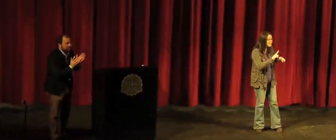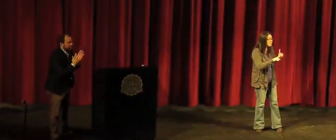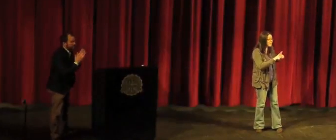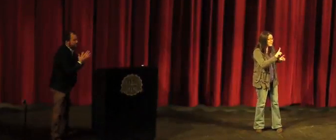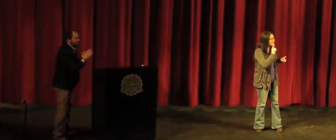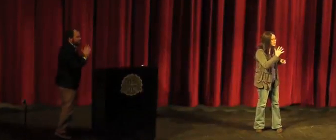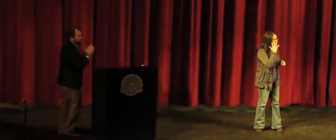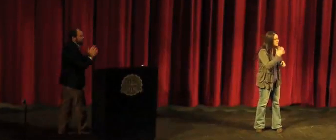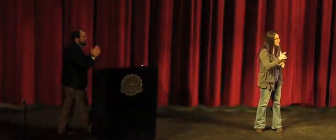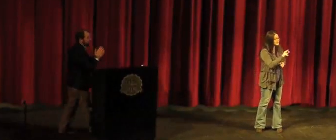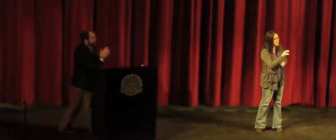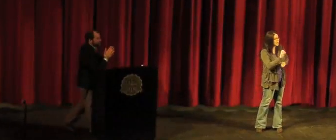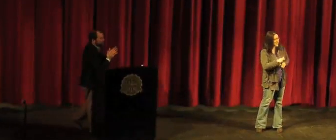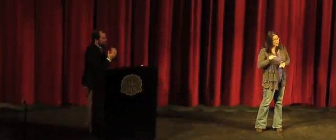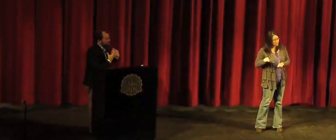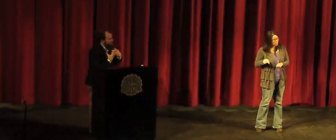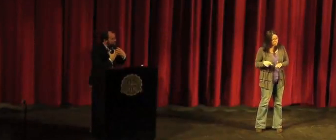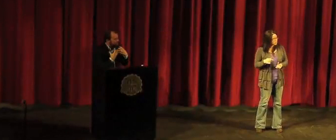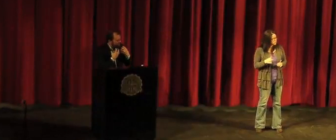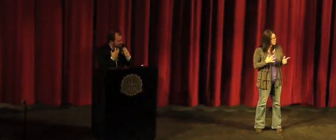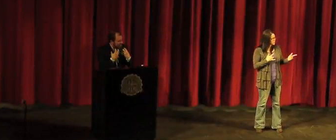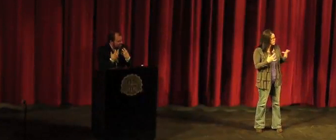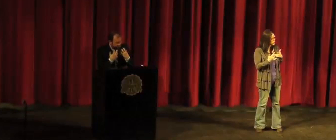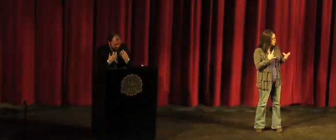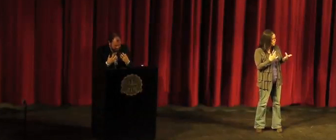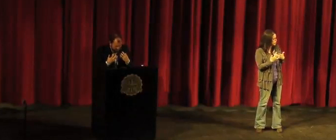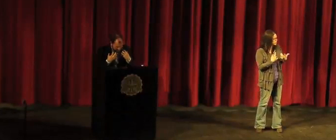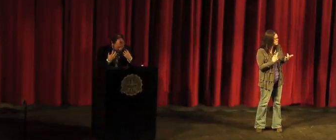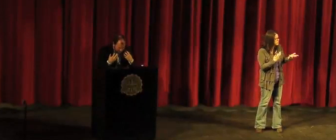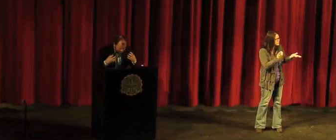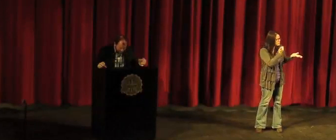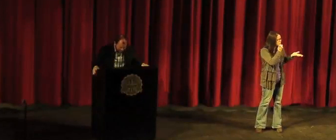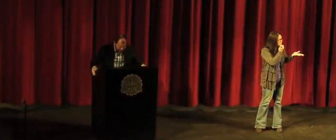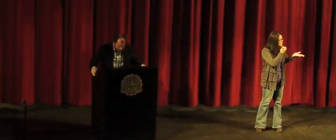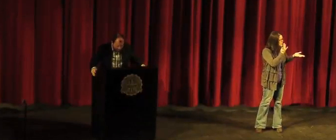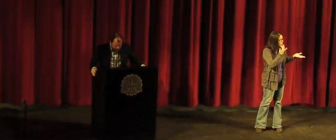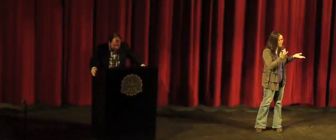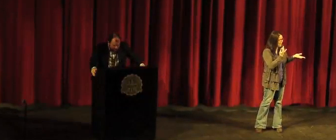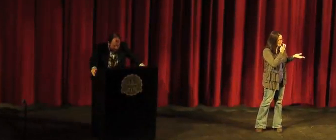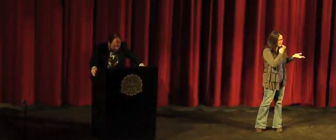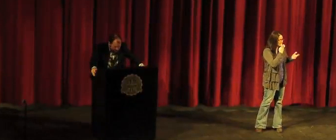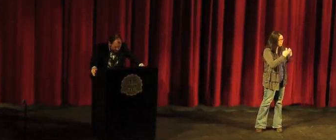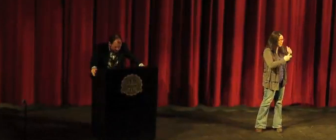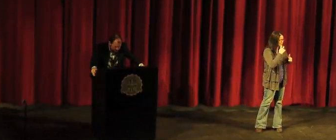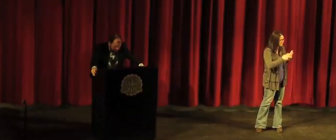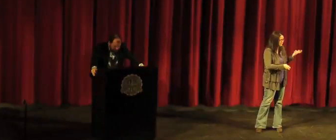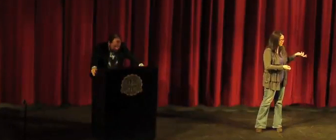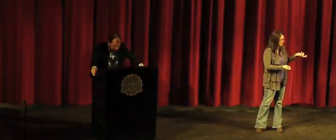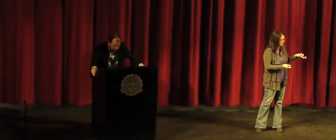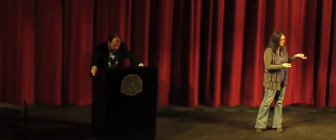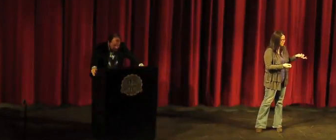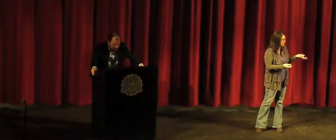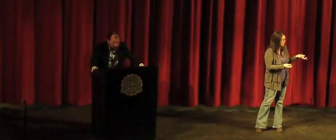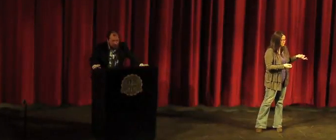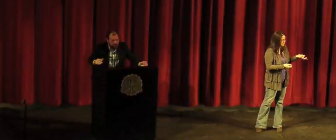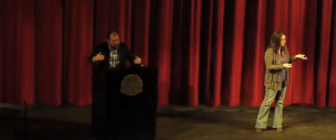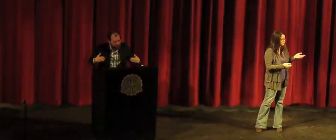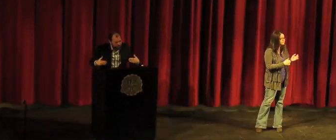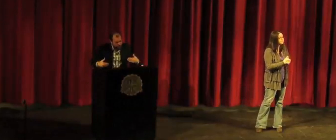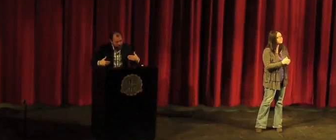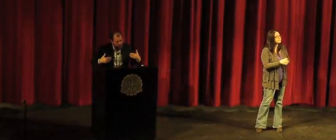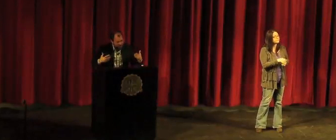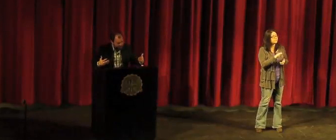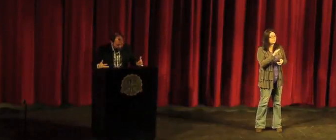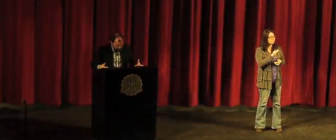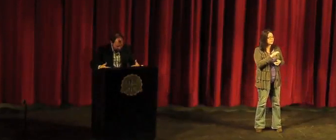actually because Lionel is concerned about what it is that has tied Bertie's tongue. So Bertie